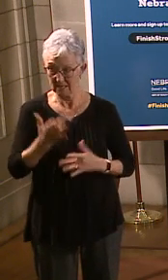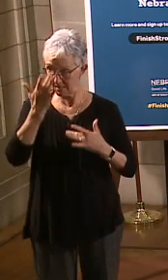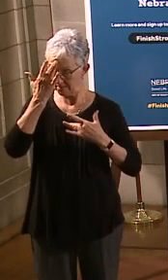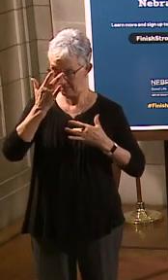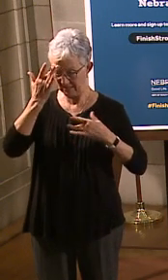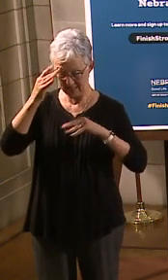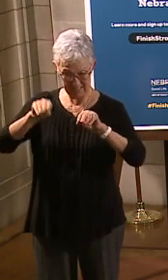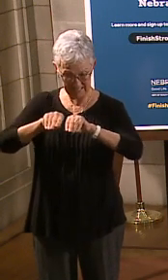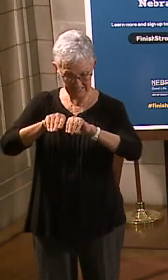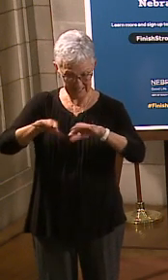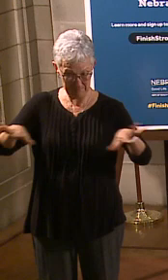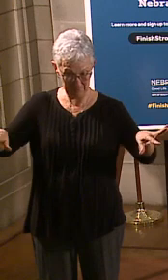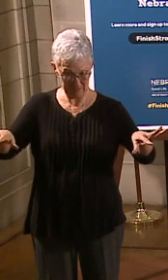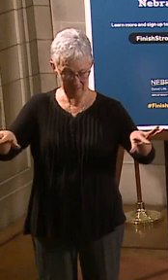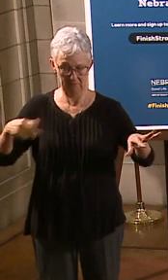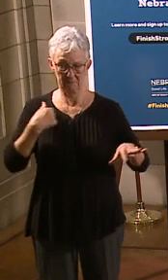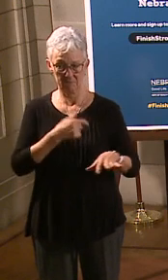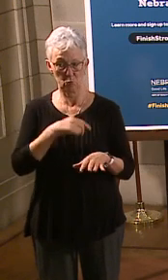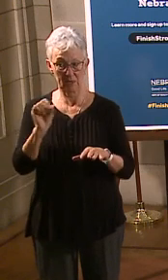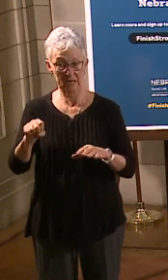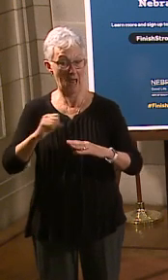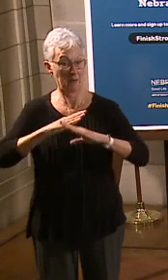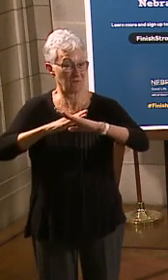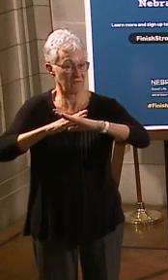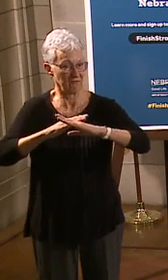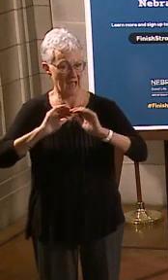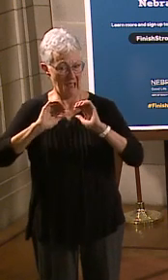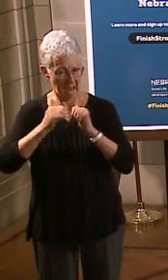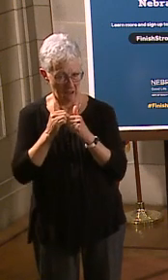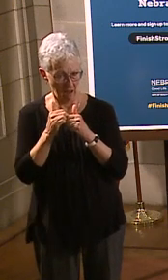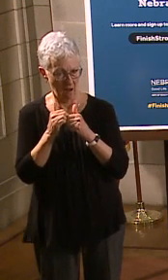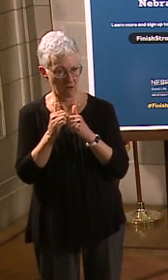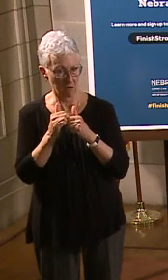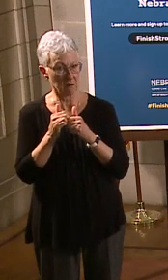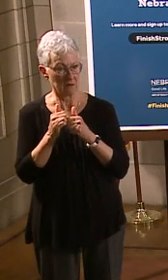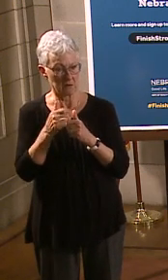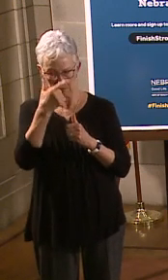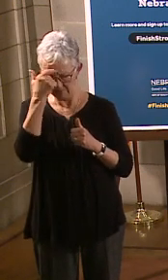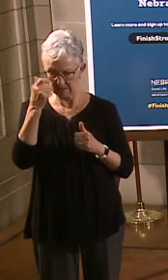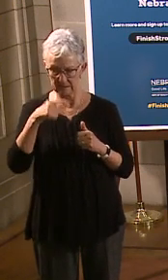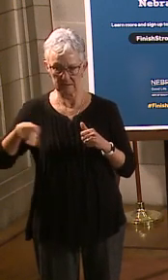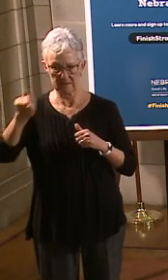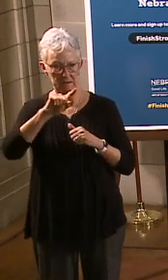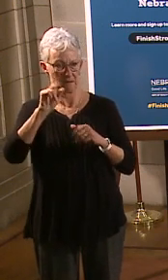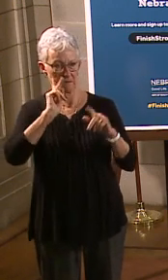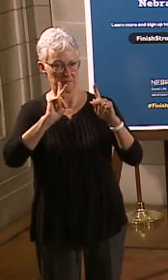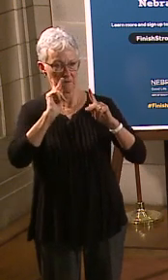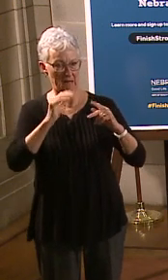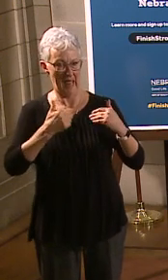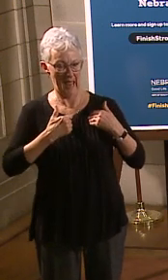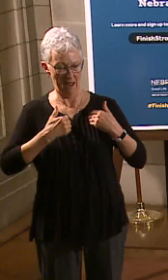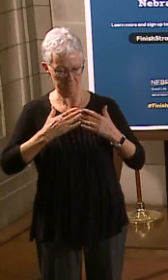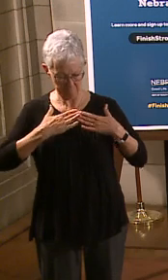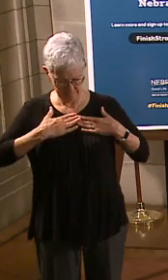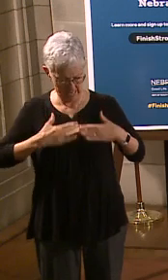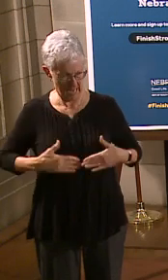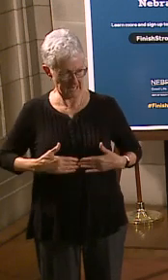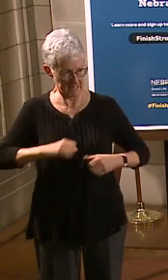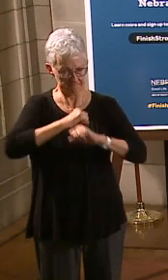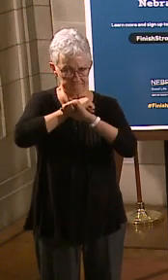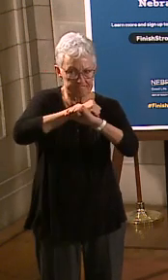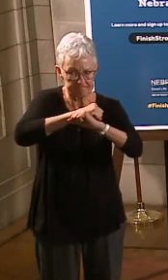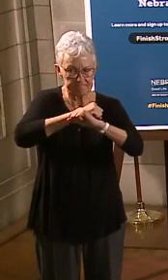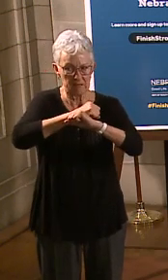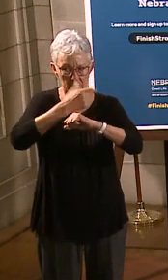spread anymore, the reason the virus won't be able to spread is because you've got antibodies, either because you got coronavirus or because you got the